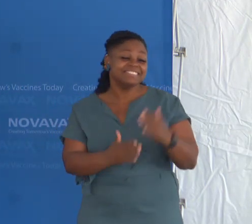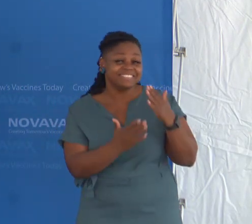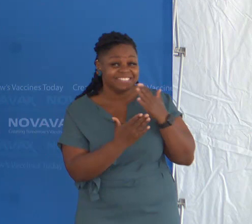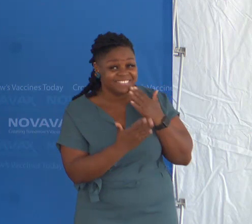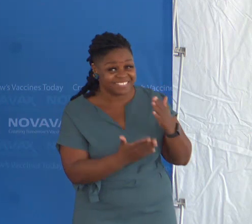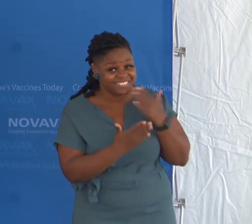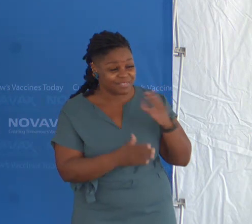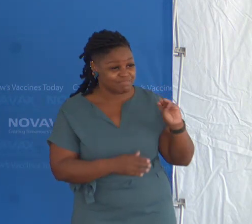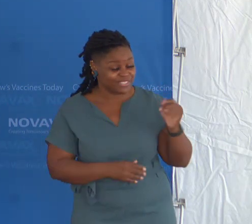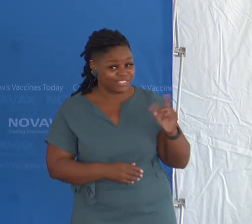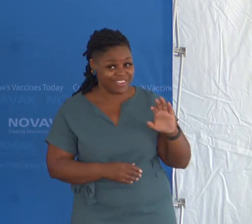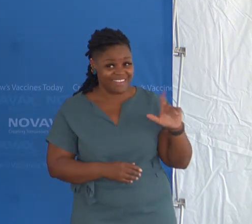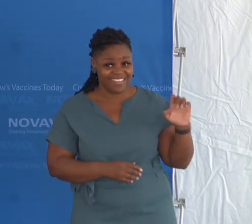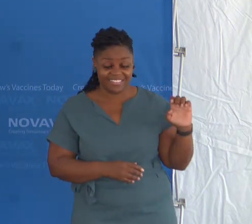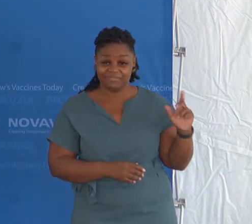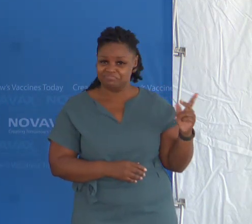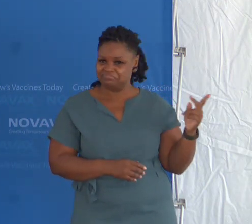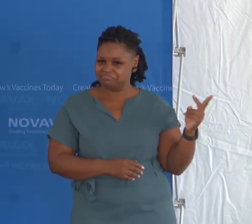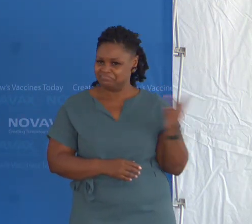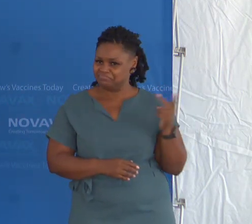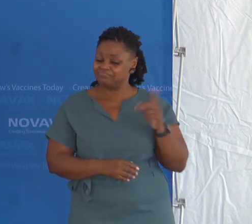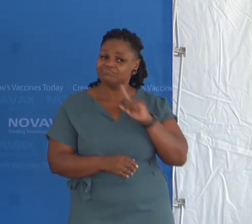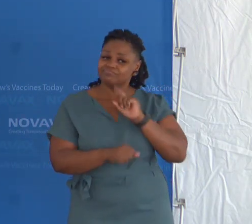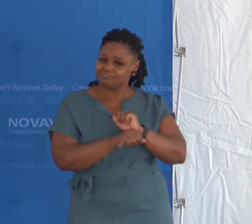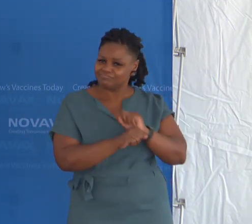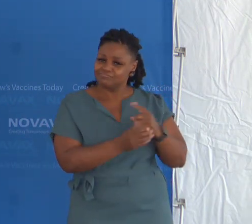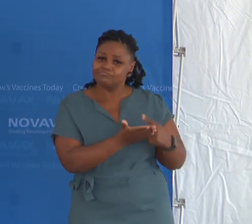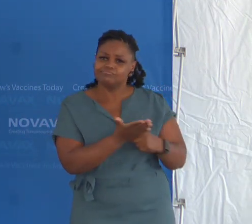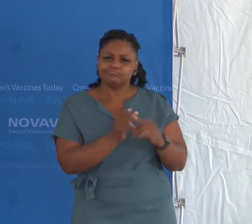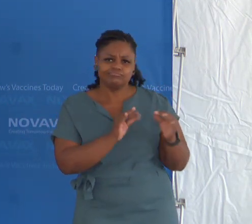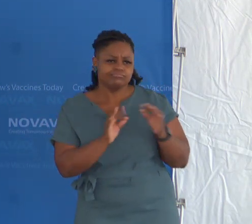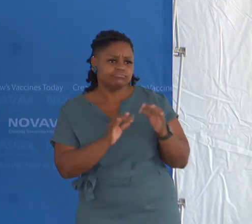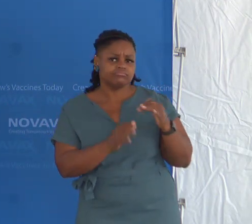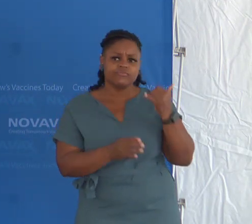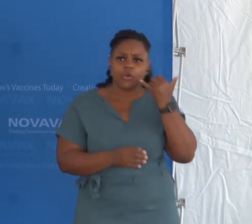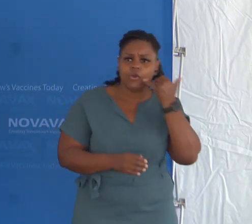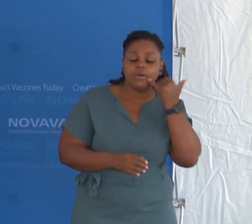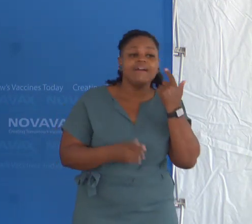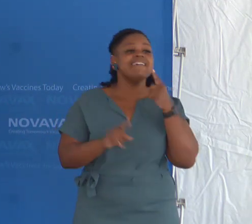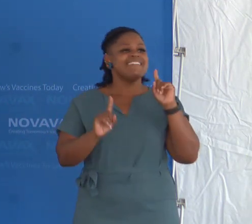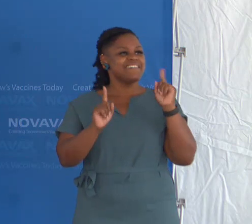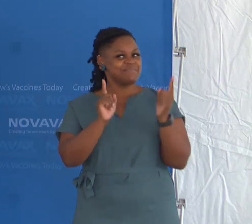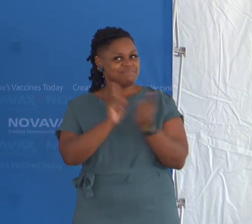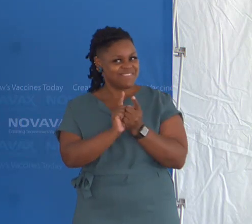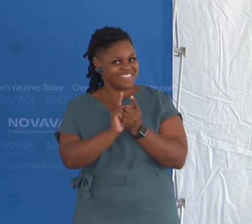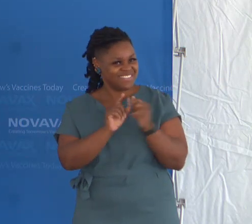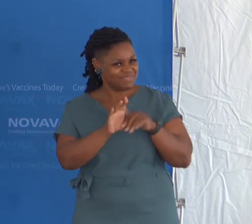had conversations on the phone, and now we get to meet in person, which is very nice. I'm